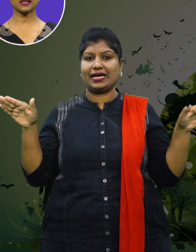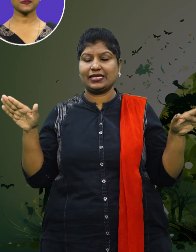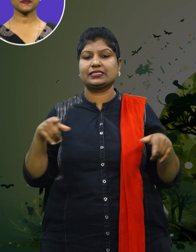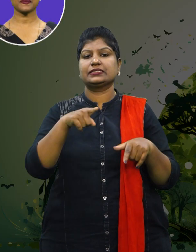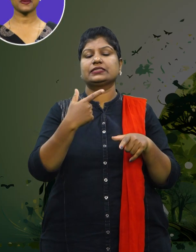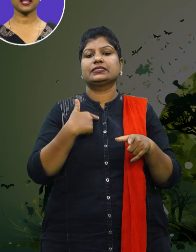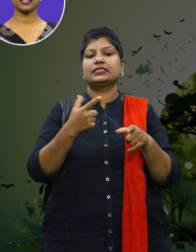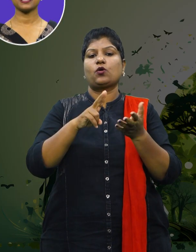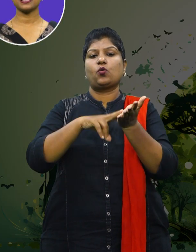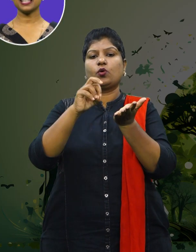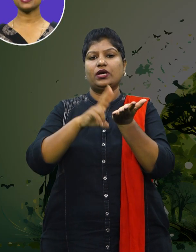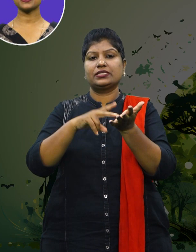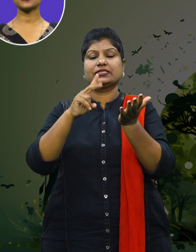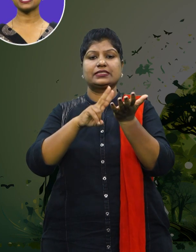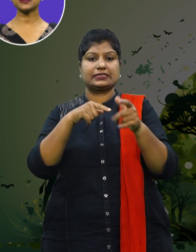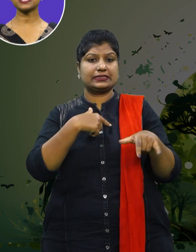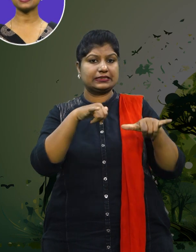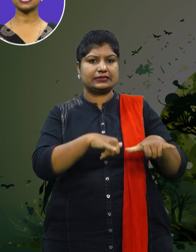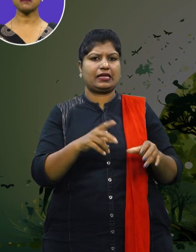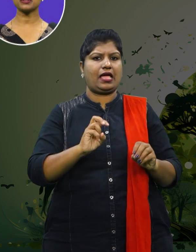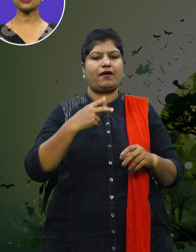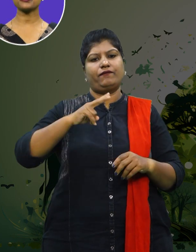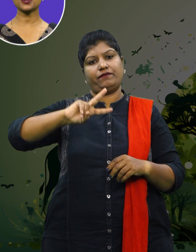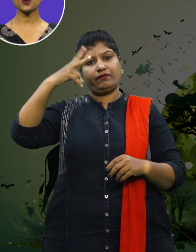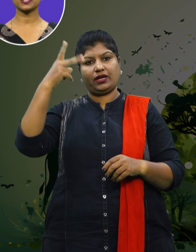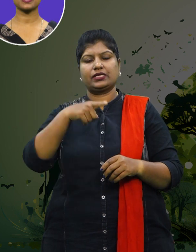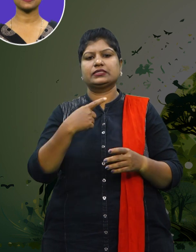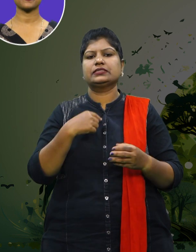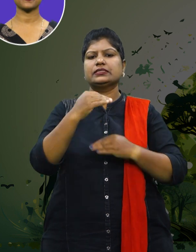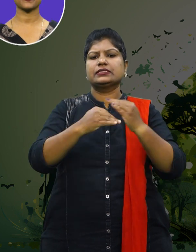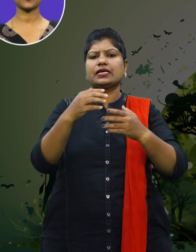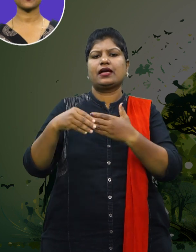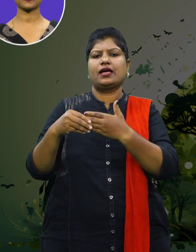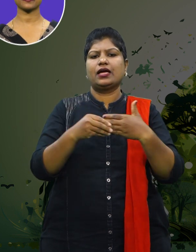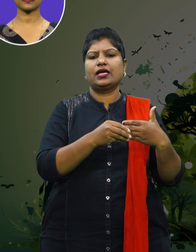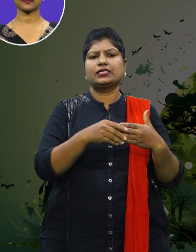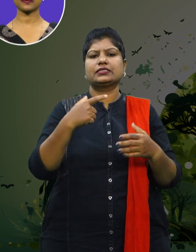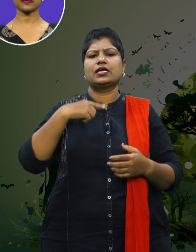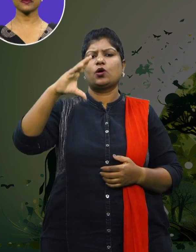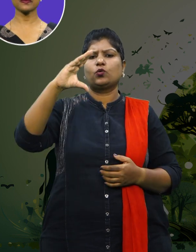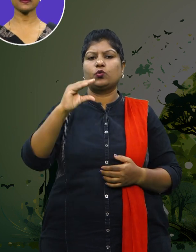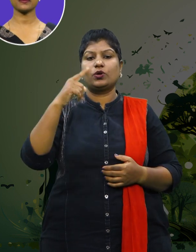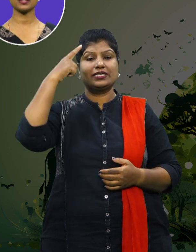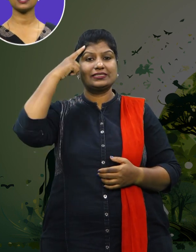species, lead to reducing the number of crows.